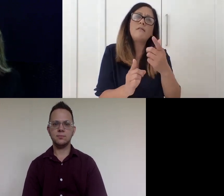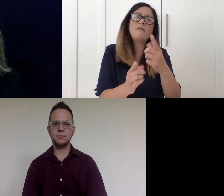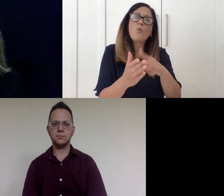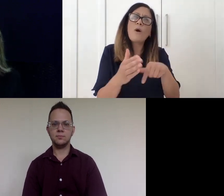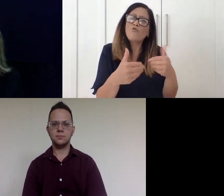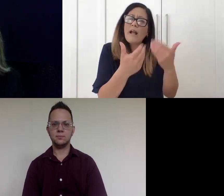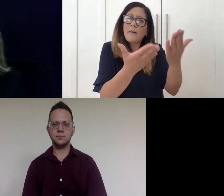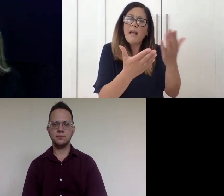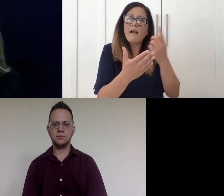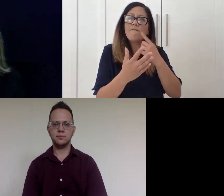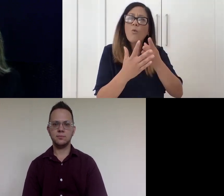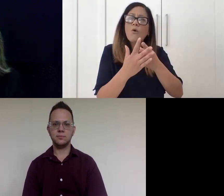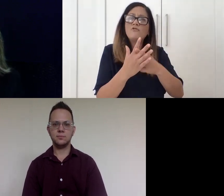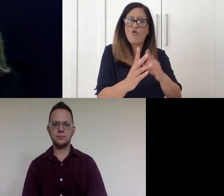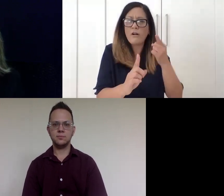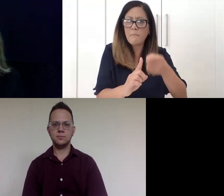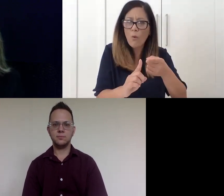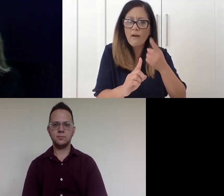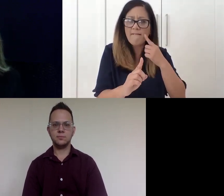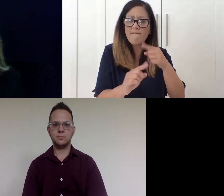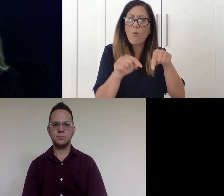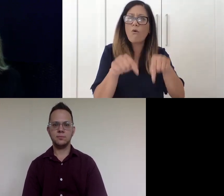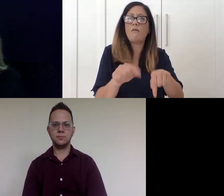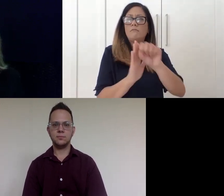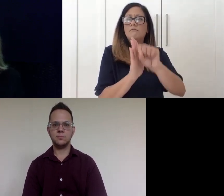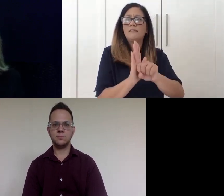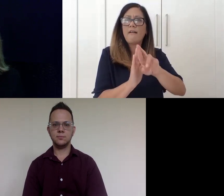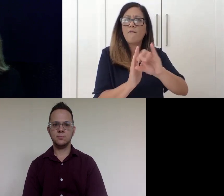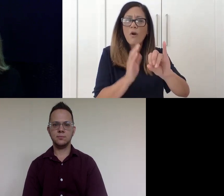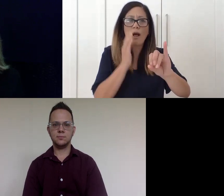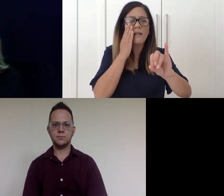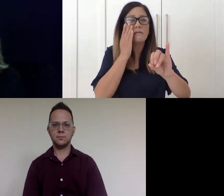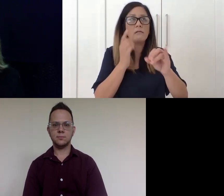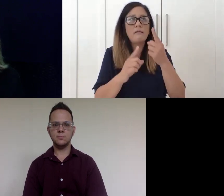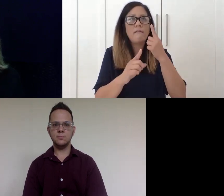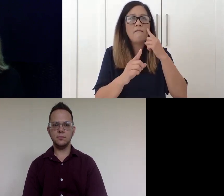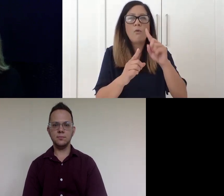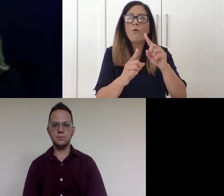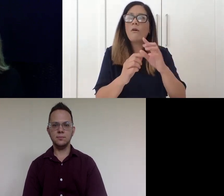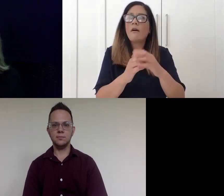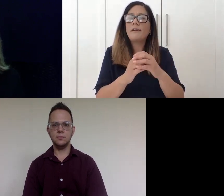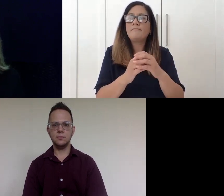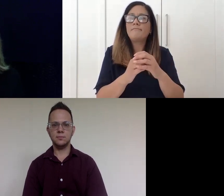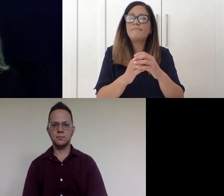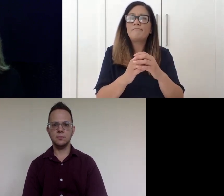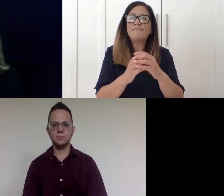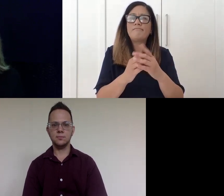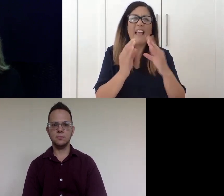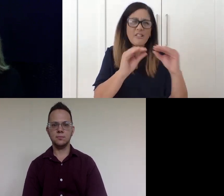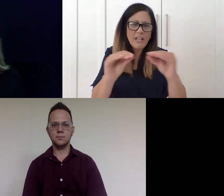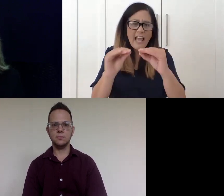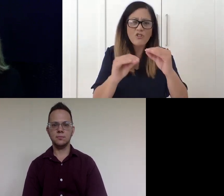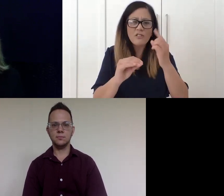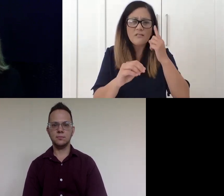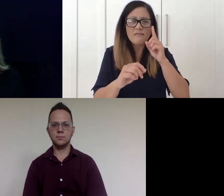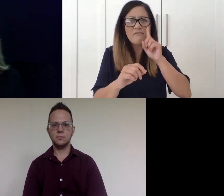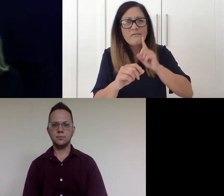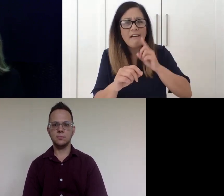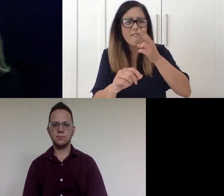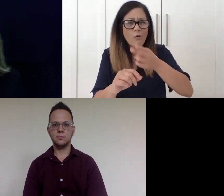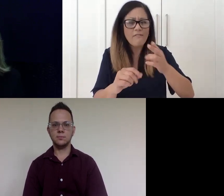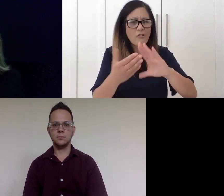hospitals, but also to education. And so we're trying to figure out what a good starting point is for the state